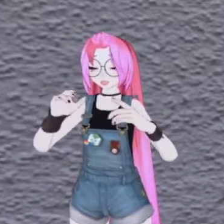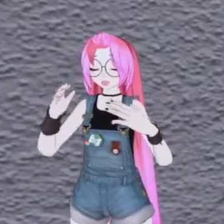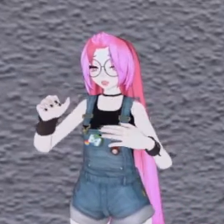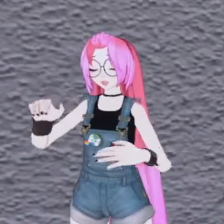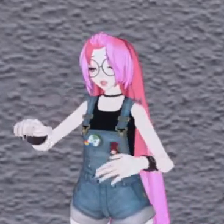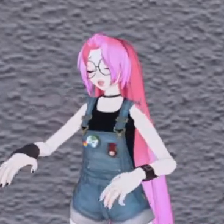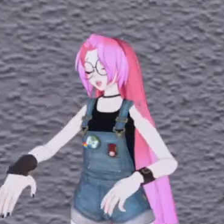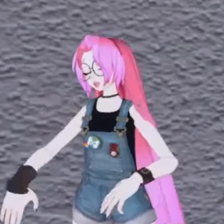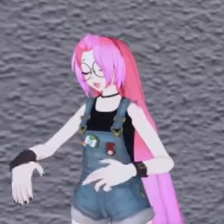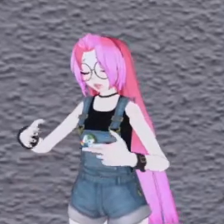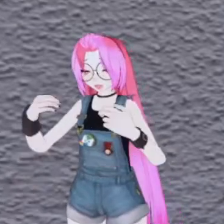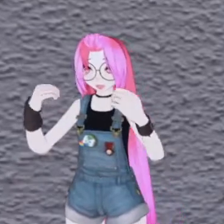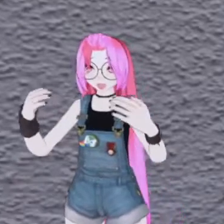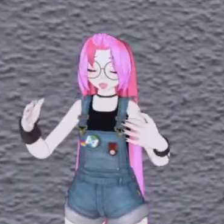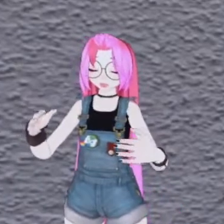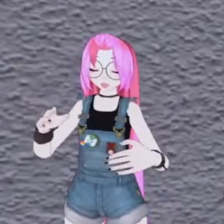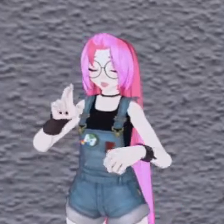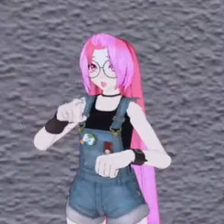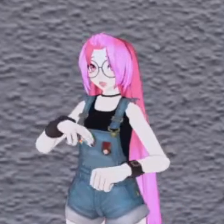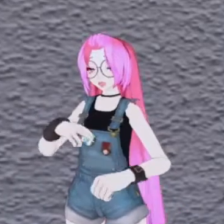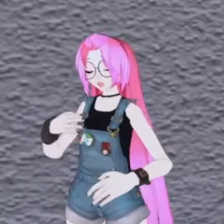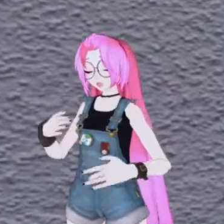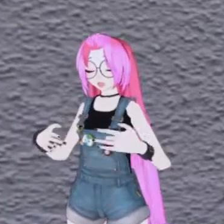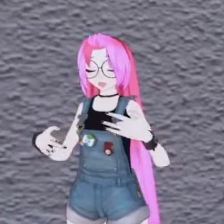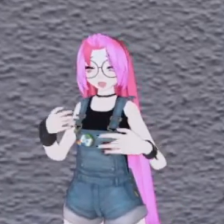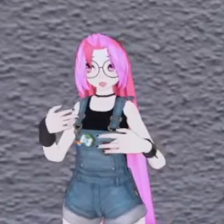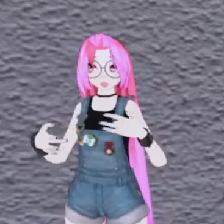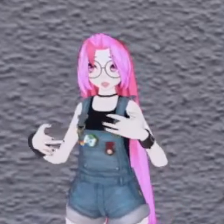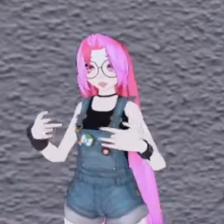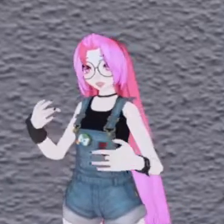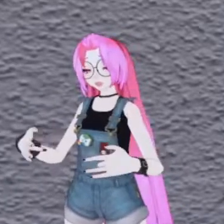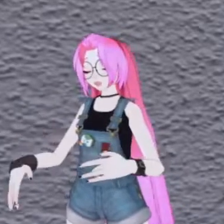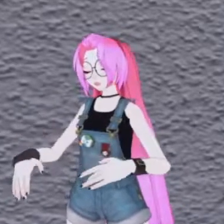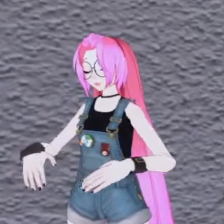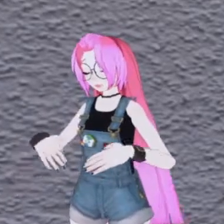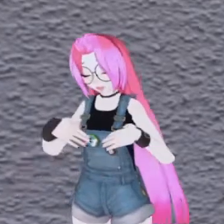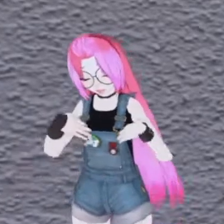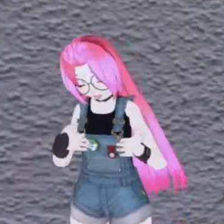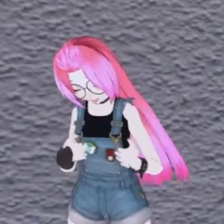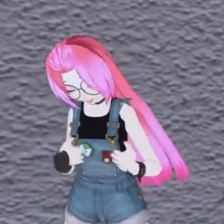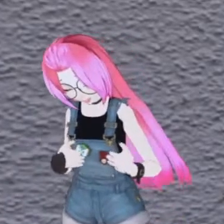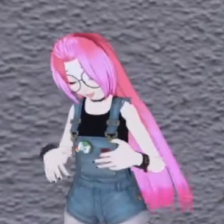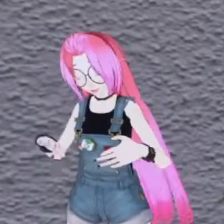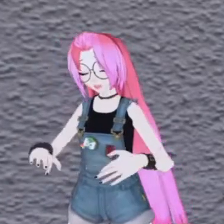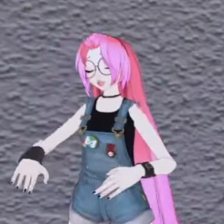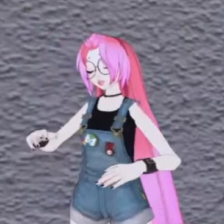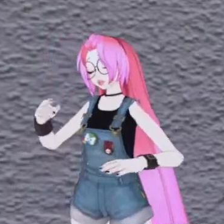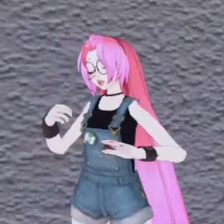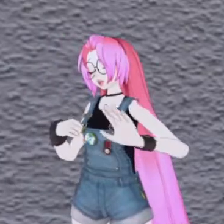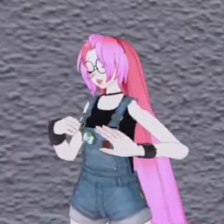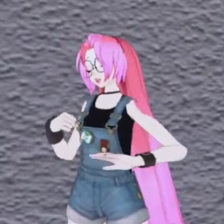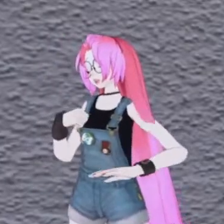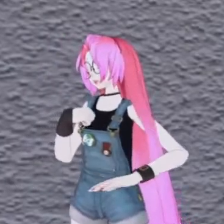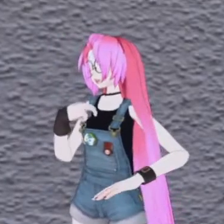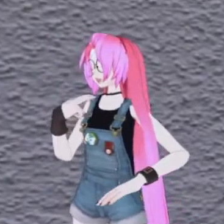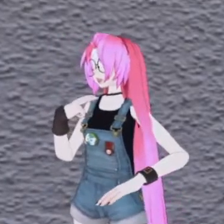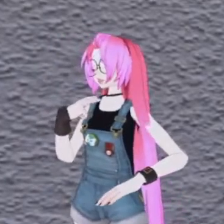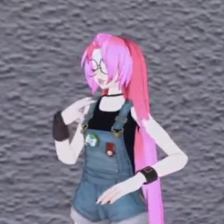here. Like you know, usually I'm a little bit more energetic. I'm just very tired today, so I'm sorry if my voice kind of